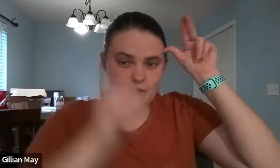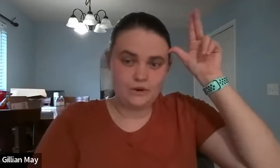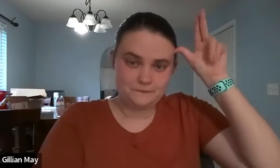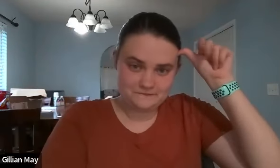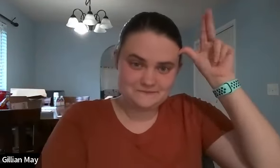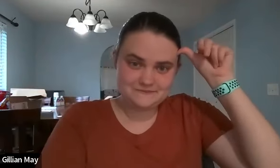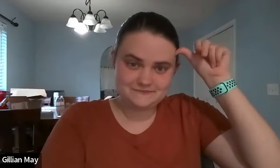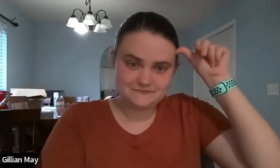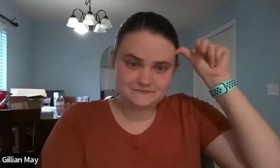Or